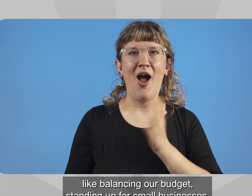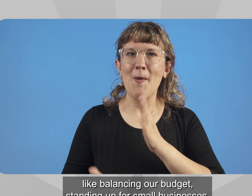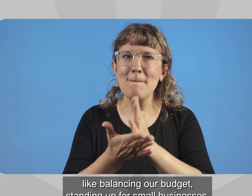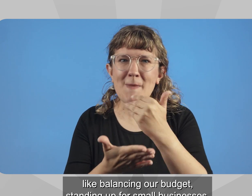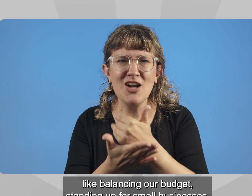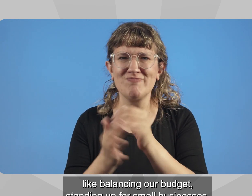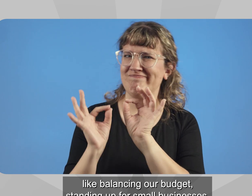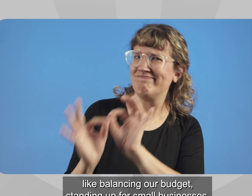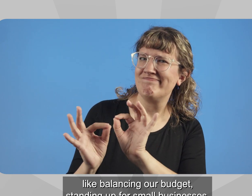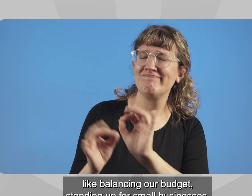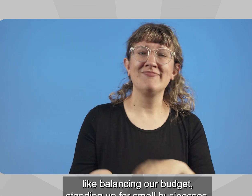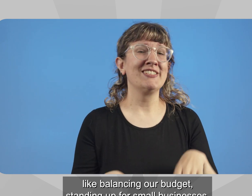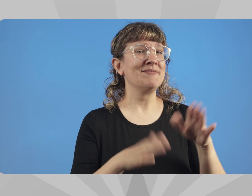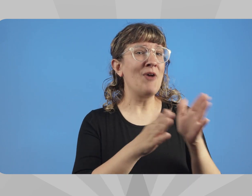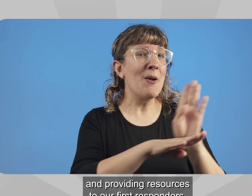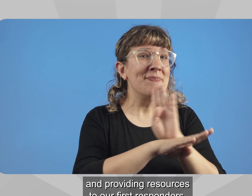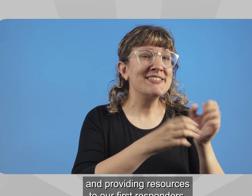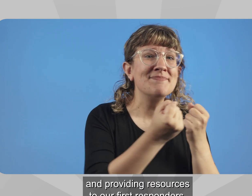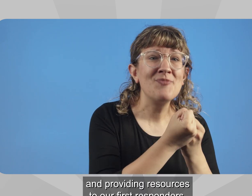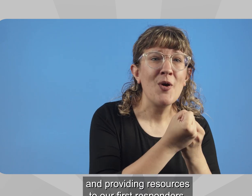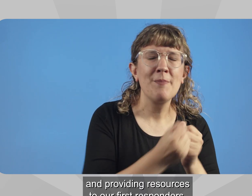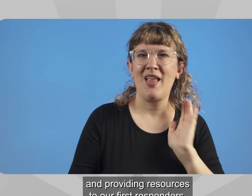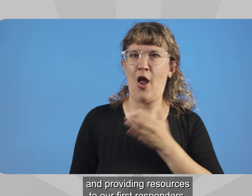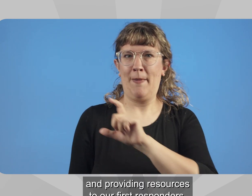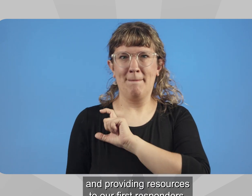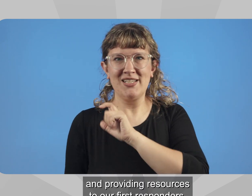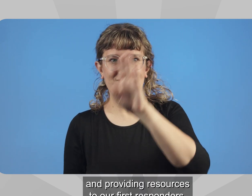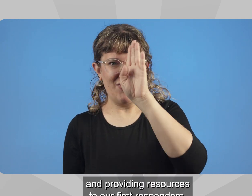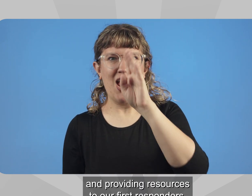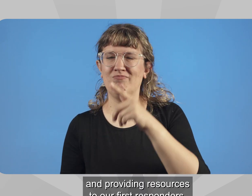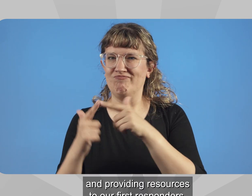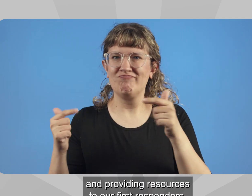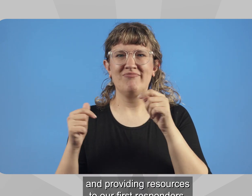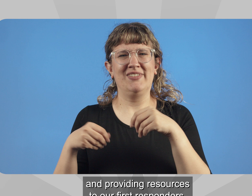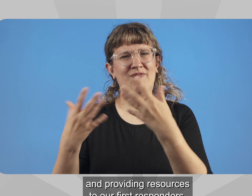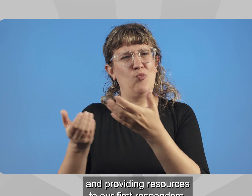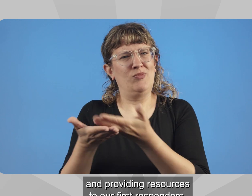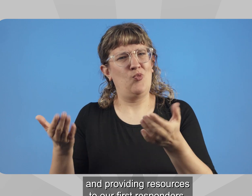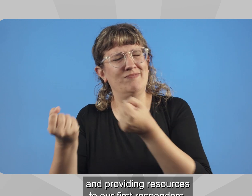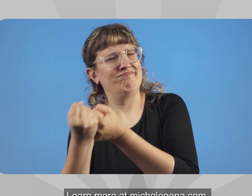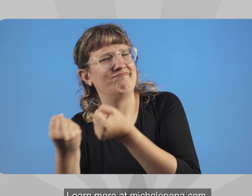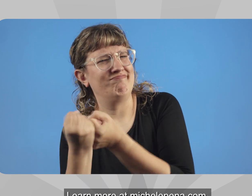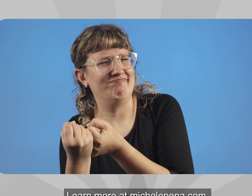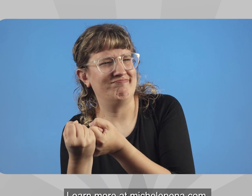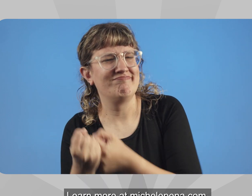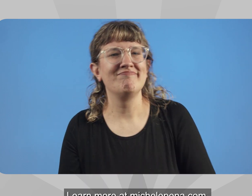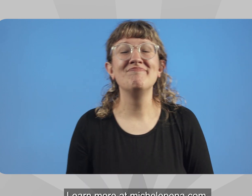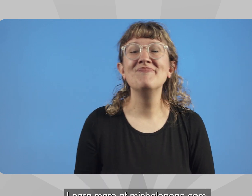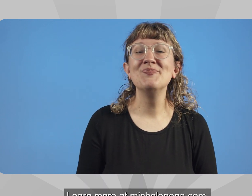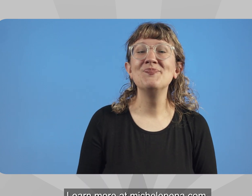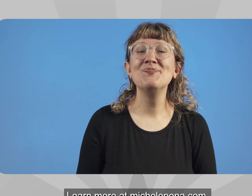standing up for small businesses, and providing resources to our first responders. Learn more